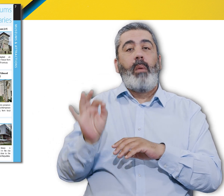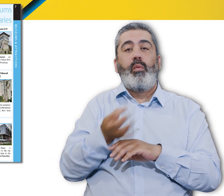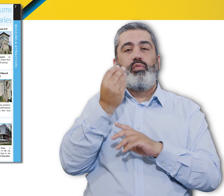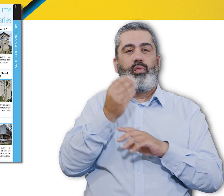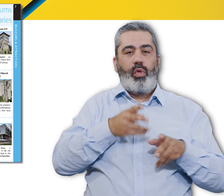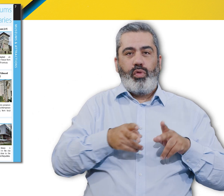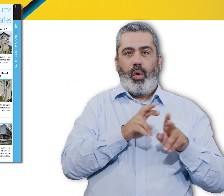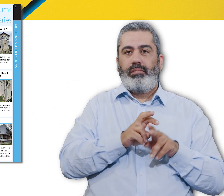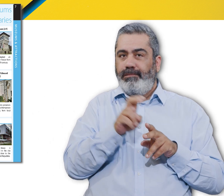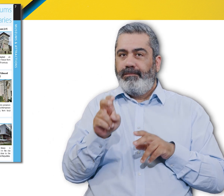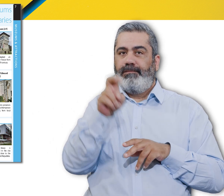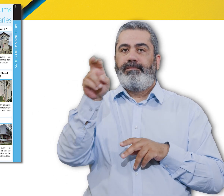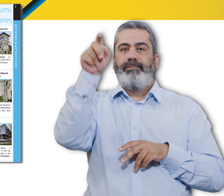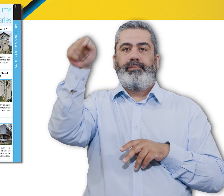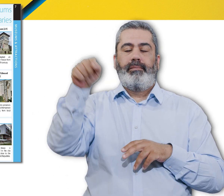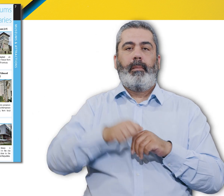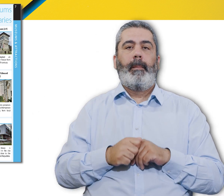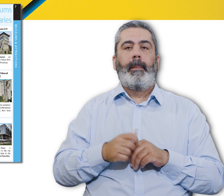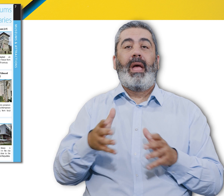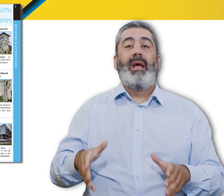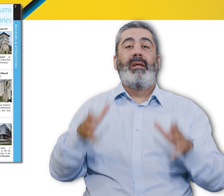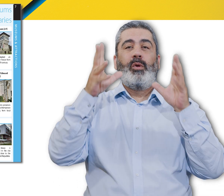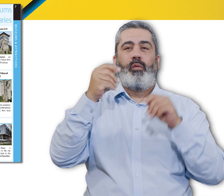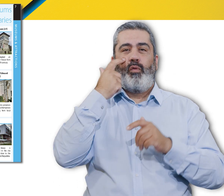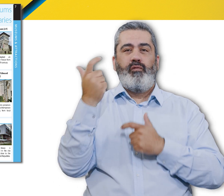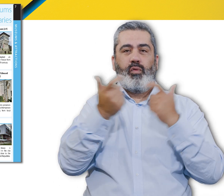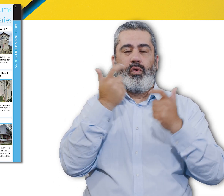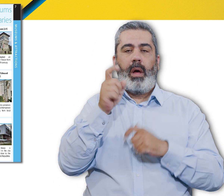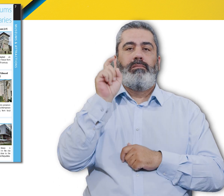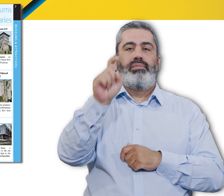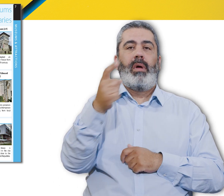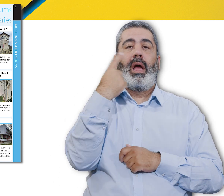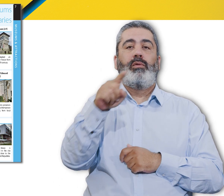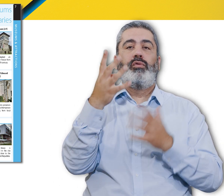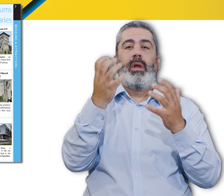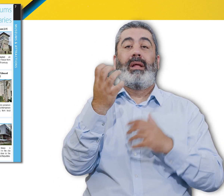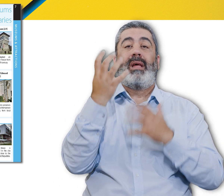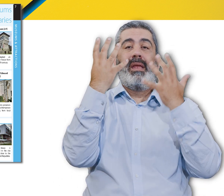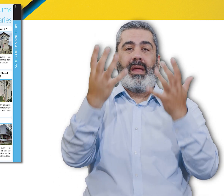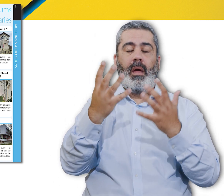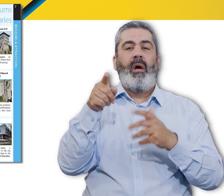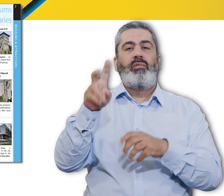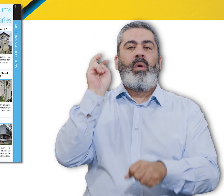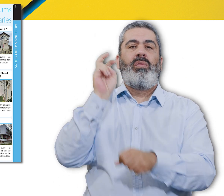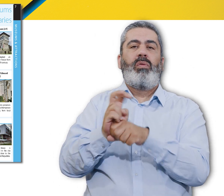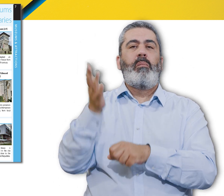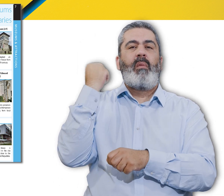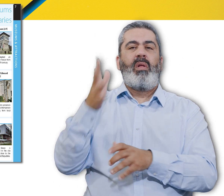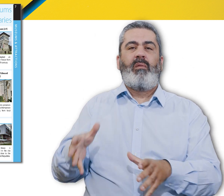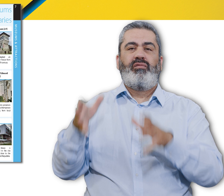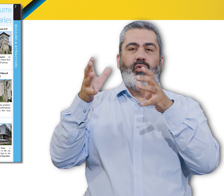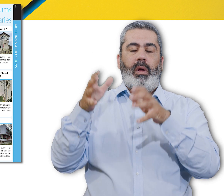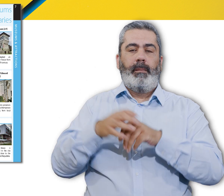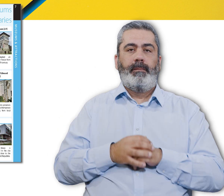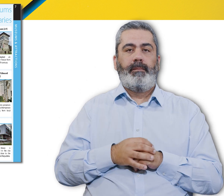starts from Messam River. Garrison, number 149, ruins of the old garrison. Wall Gallery,